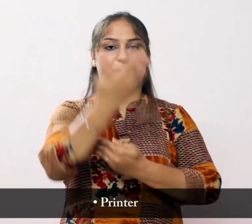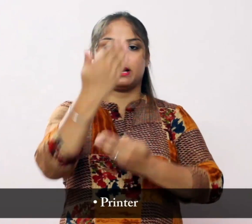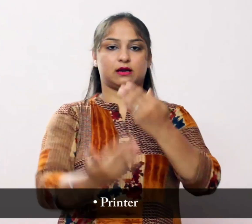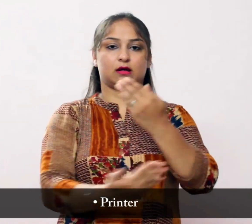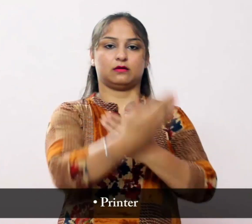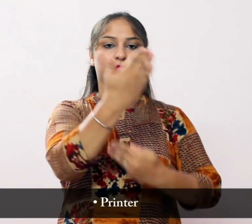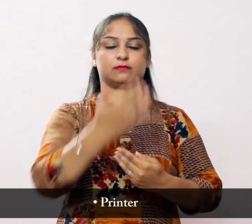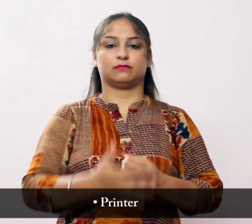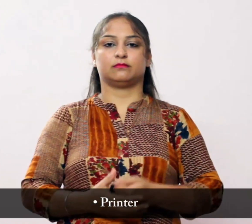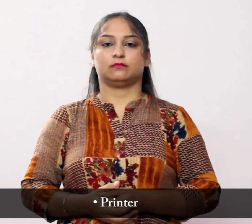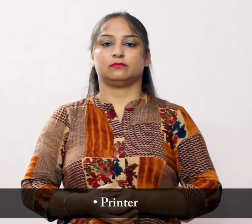Printer.